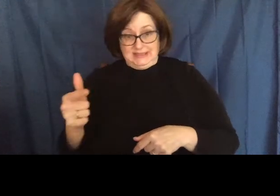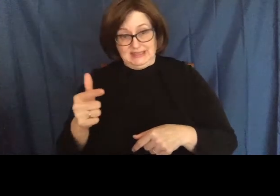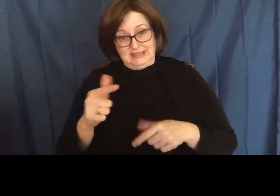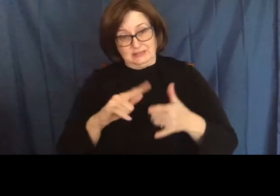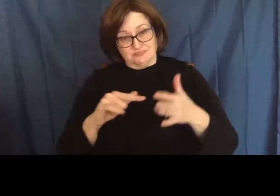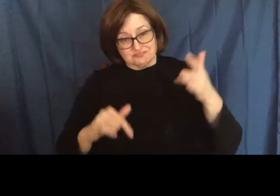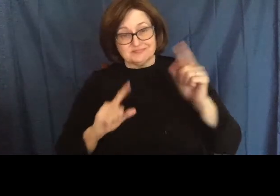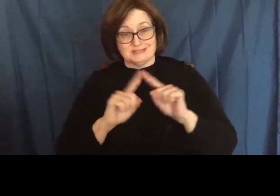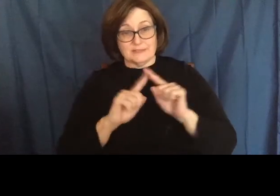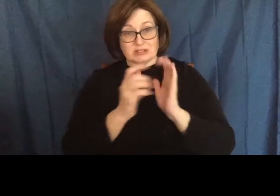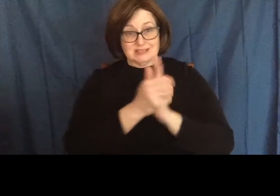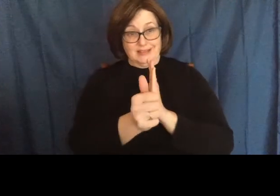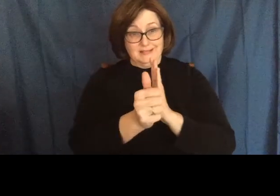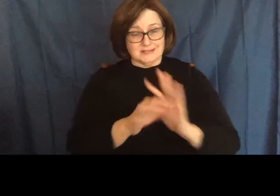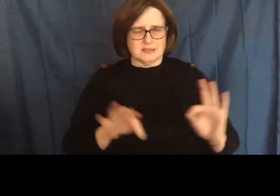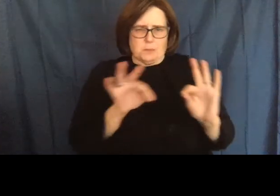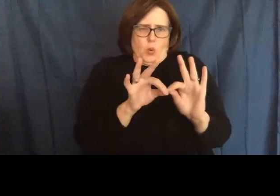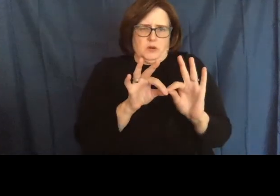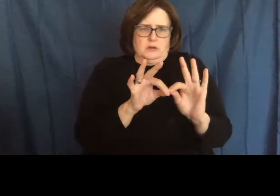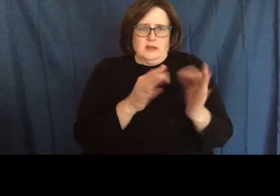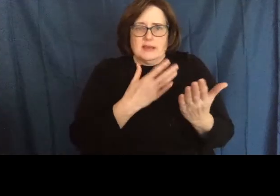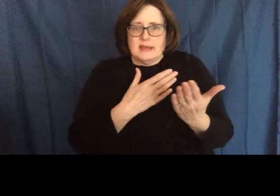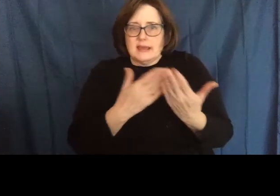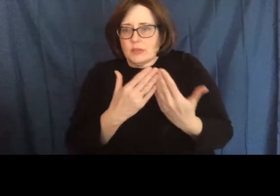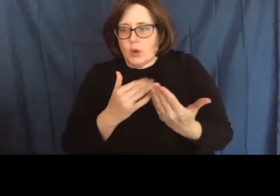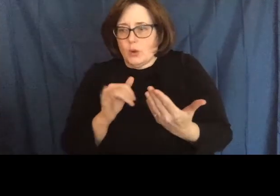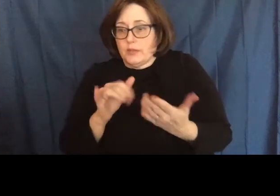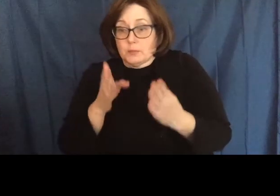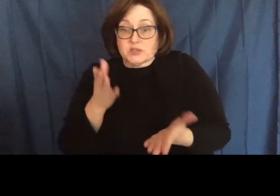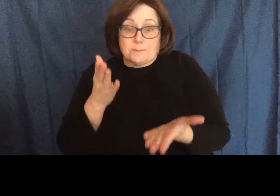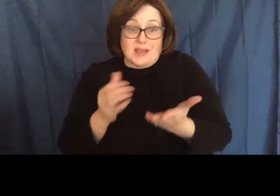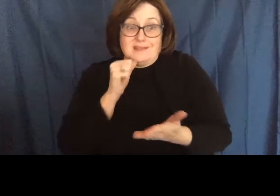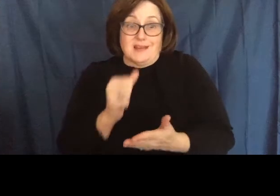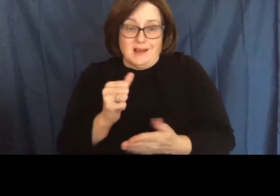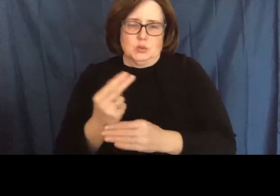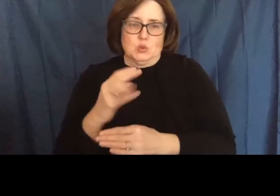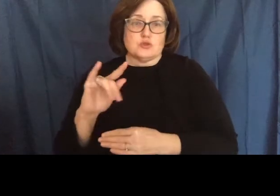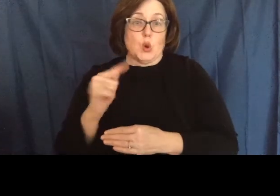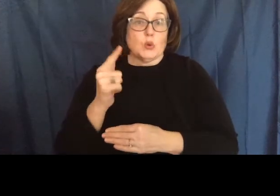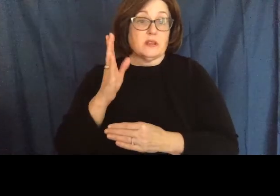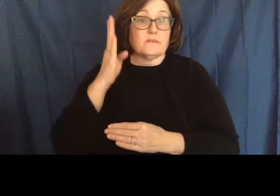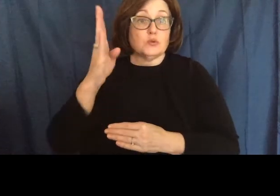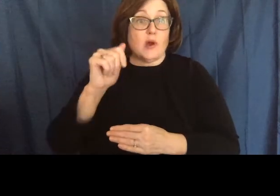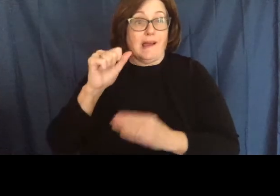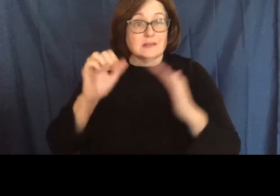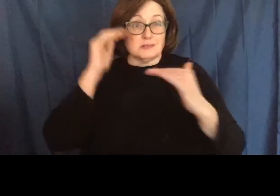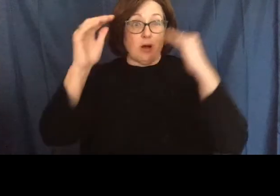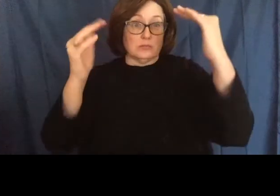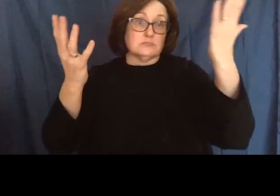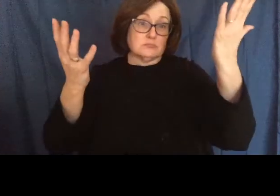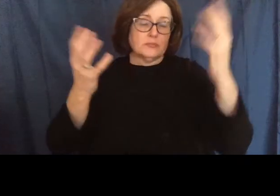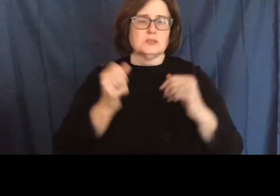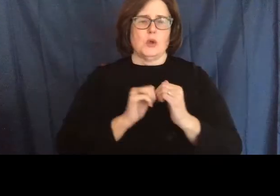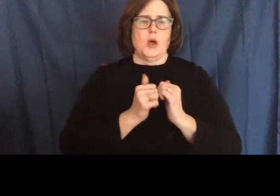really important to children regardless of what they choose to do when they get older. So how does Code